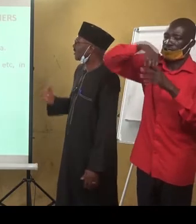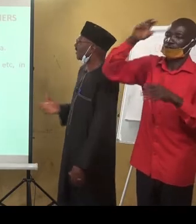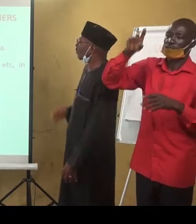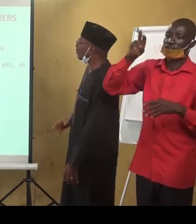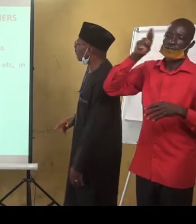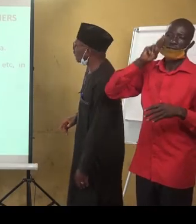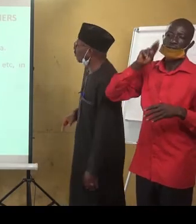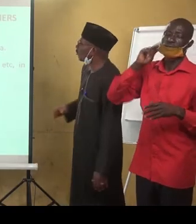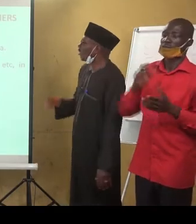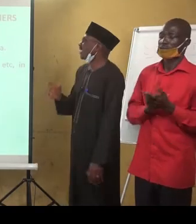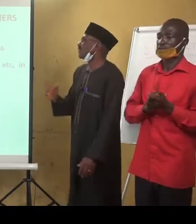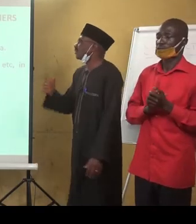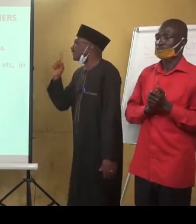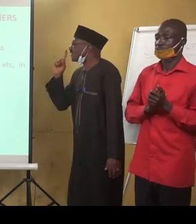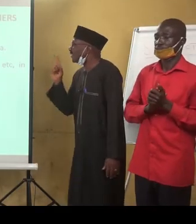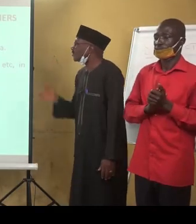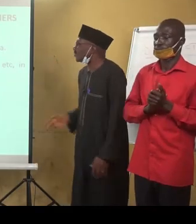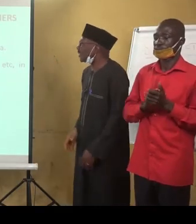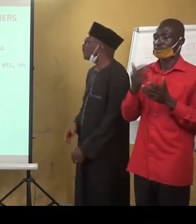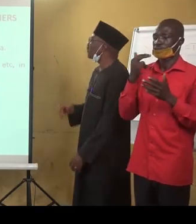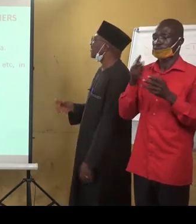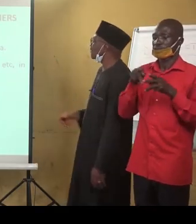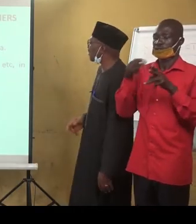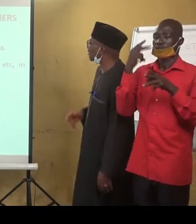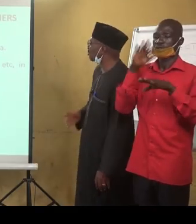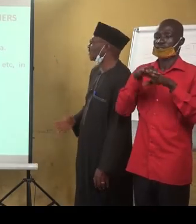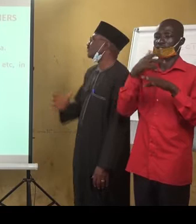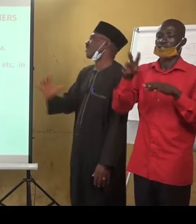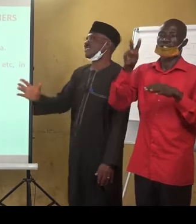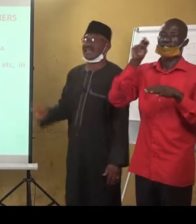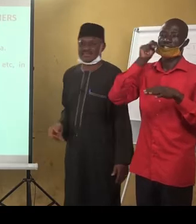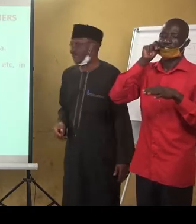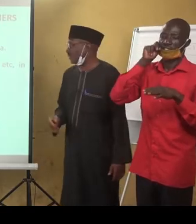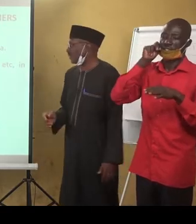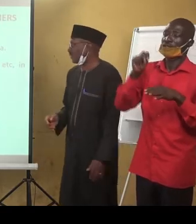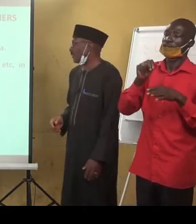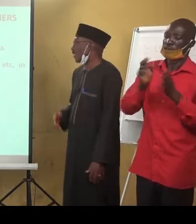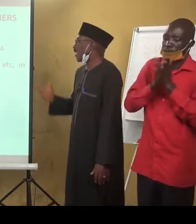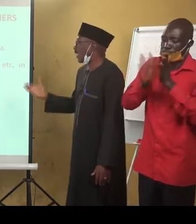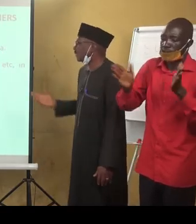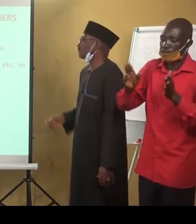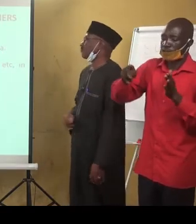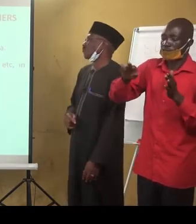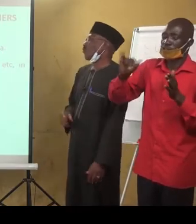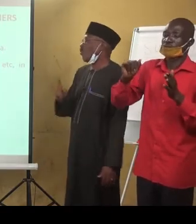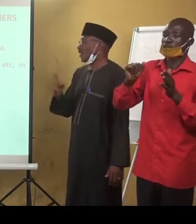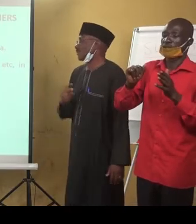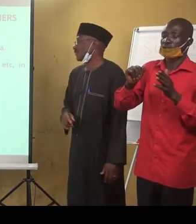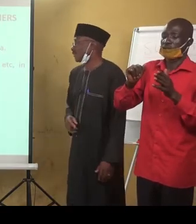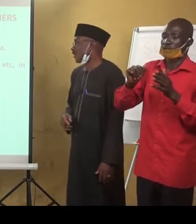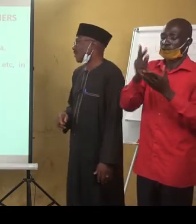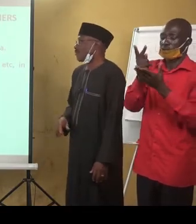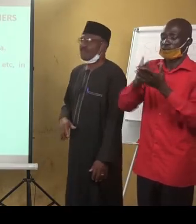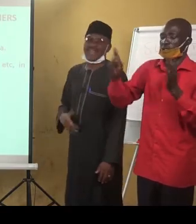let's quickly also look at the Nigerian principal trading partners are